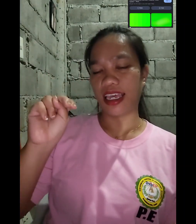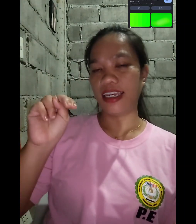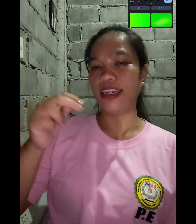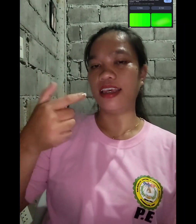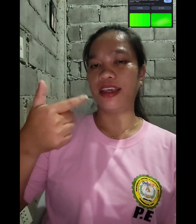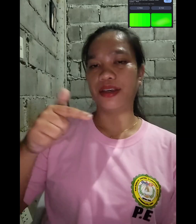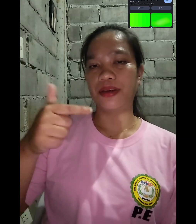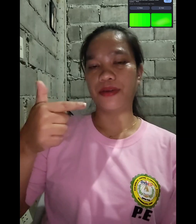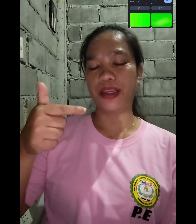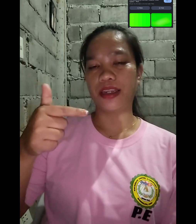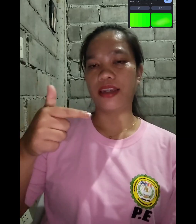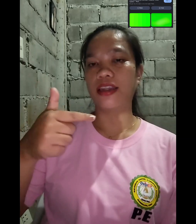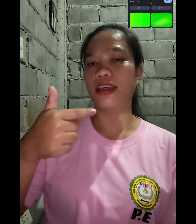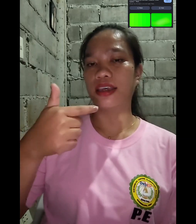G-R-E-E-N, green.